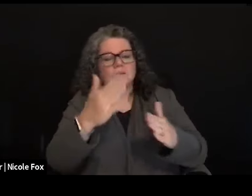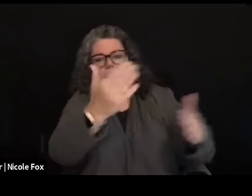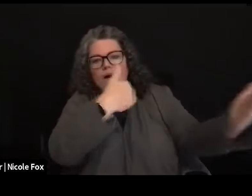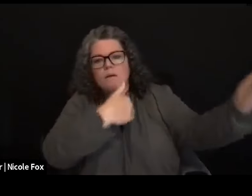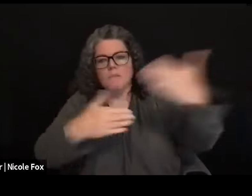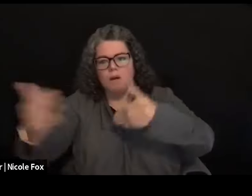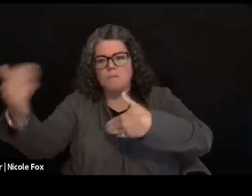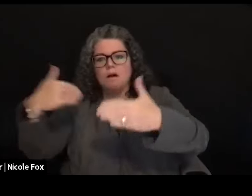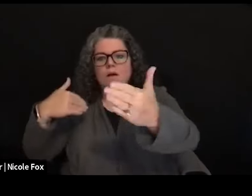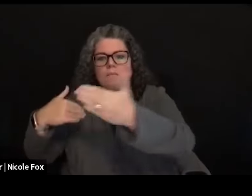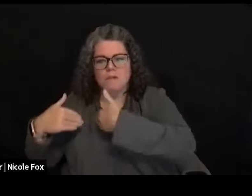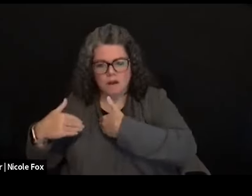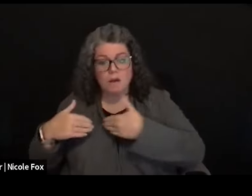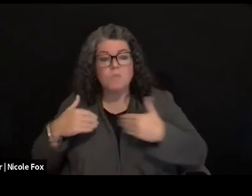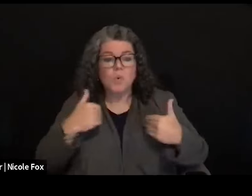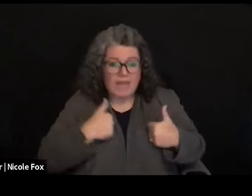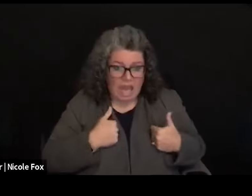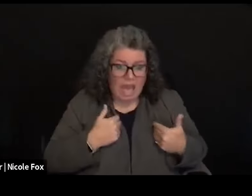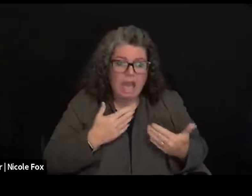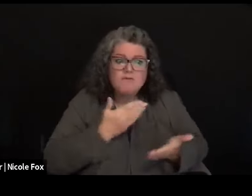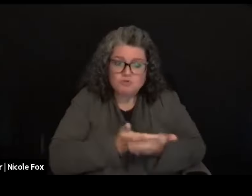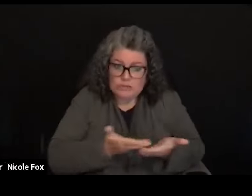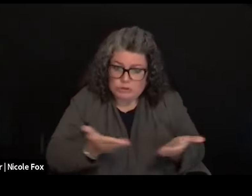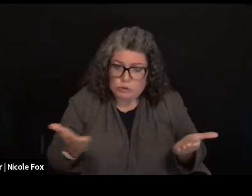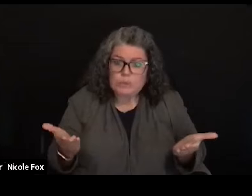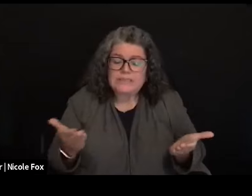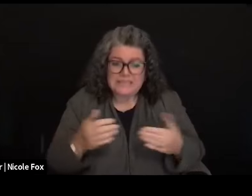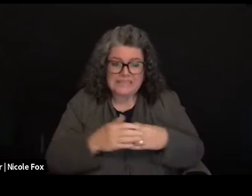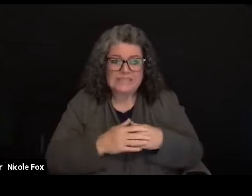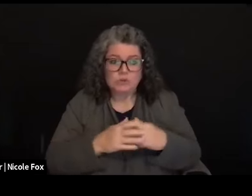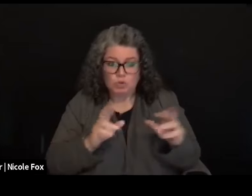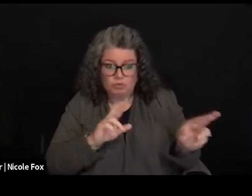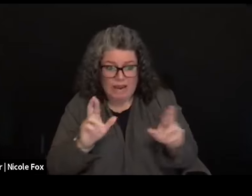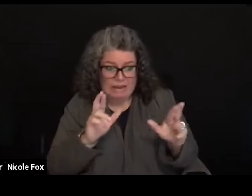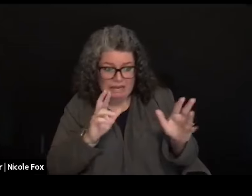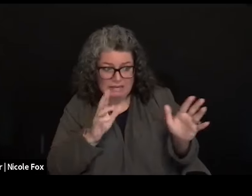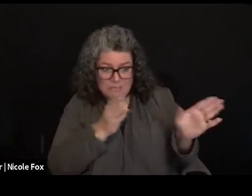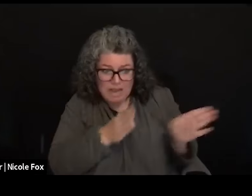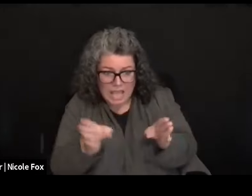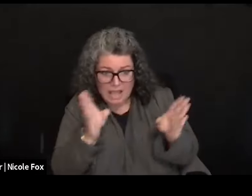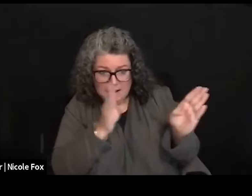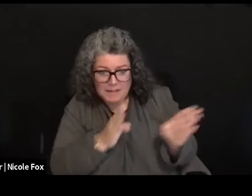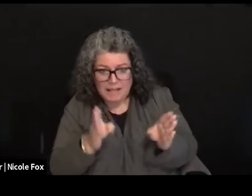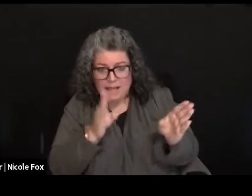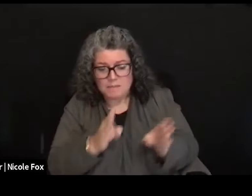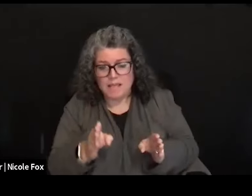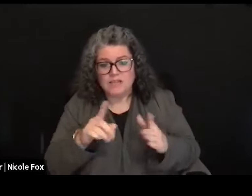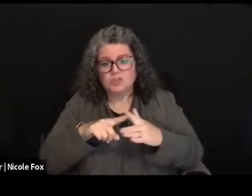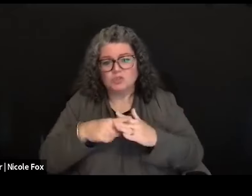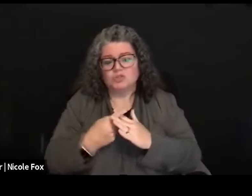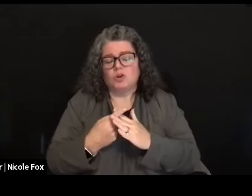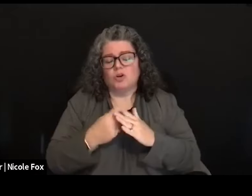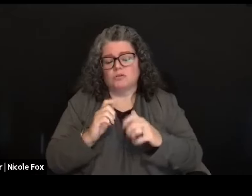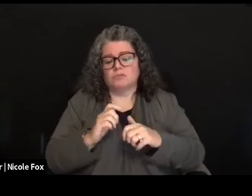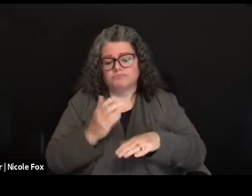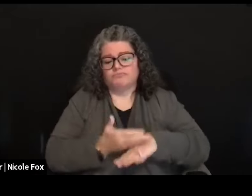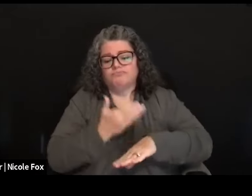again, we have the resources sequenced and ready to go as we're able to begin restoring the water system.